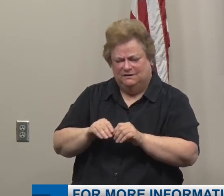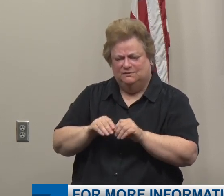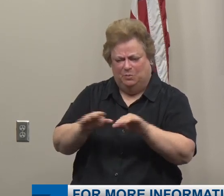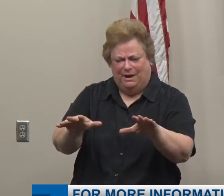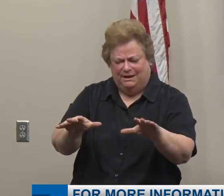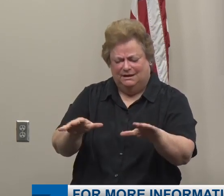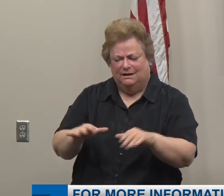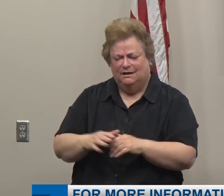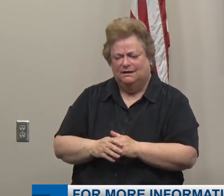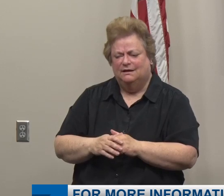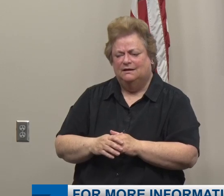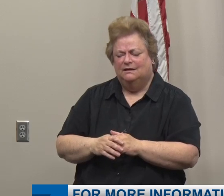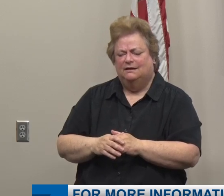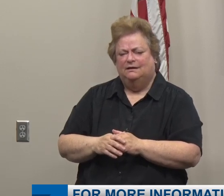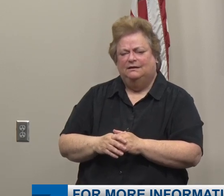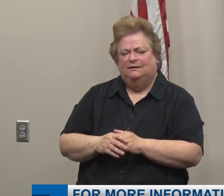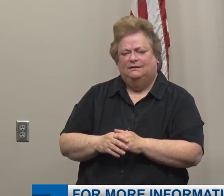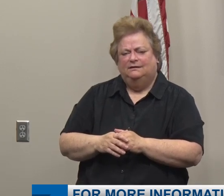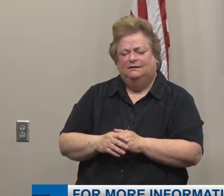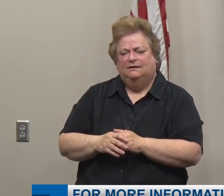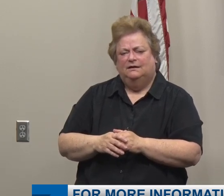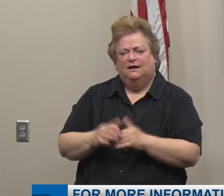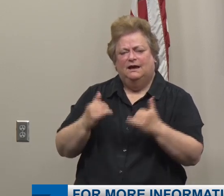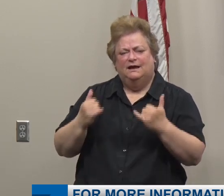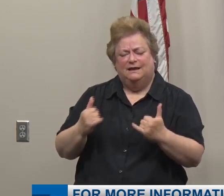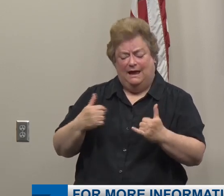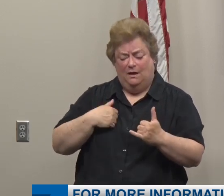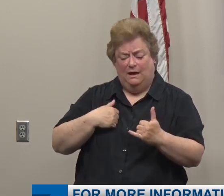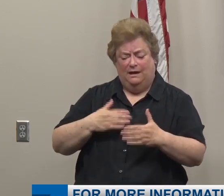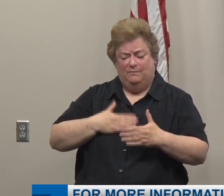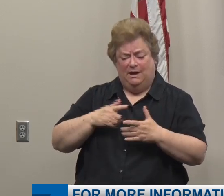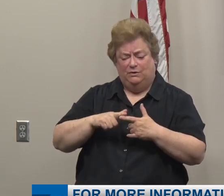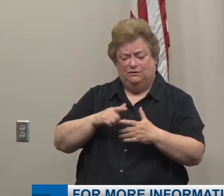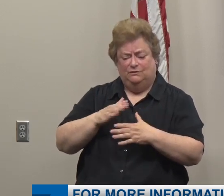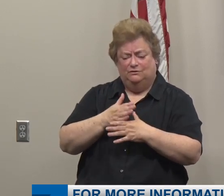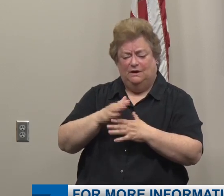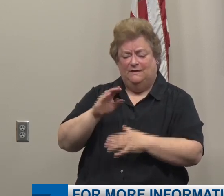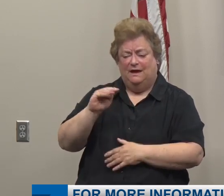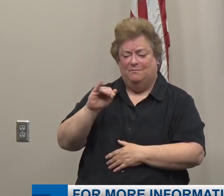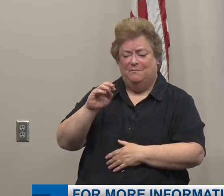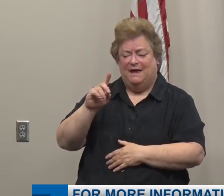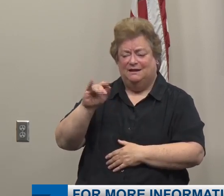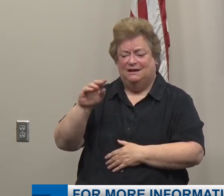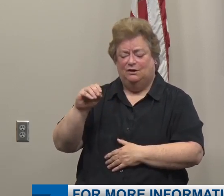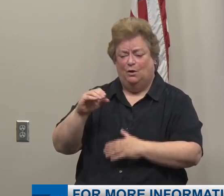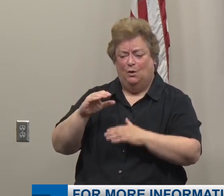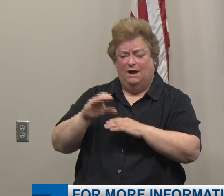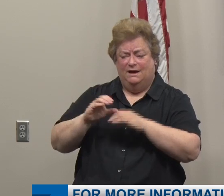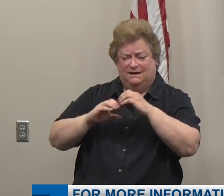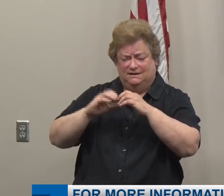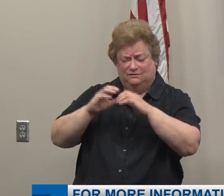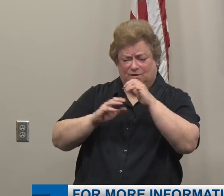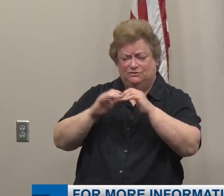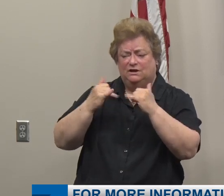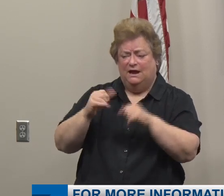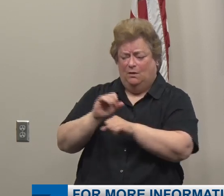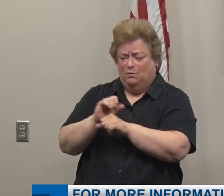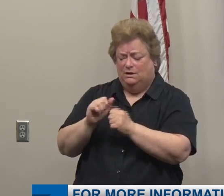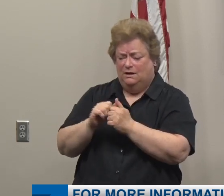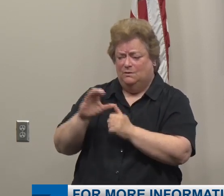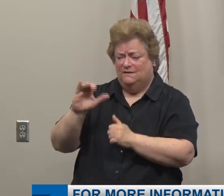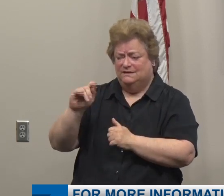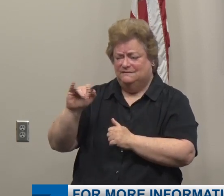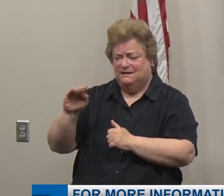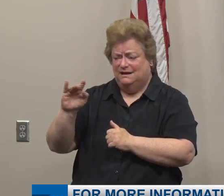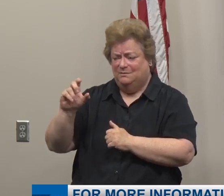vulnerable members of our community well now I'm happy to share that man Zito construction has worked with the people's City mission and our Lincoln